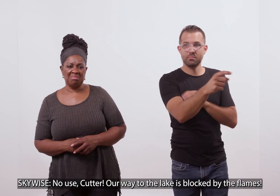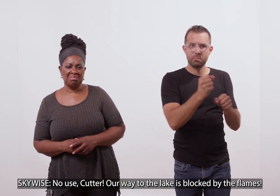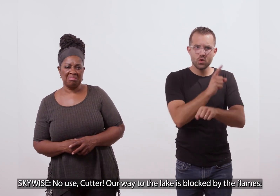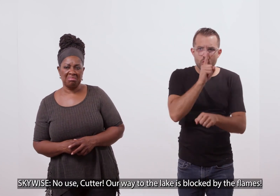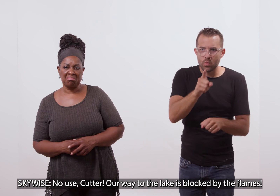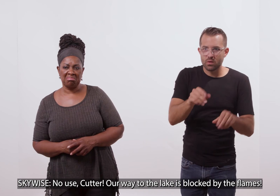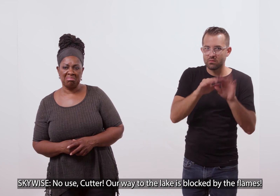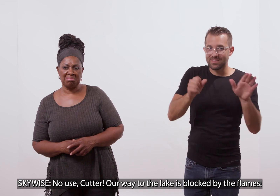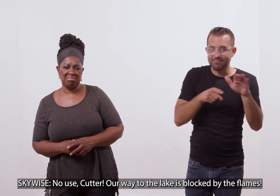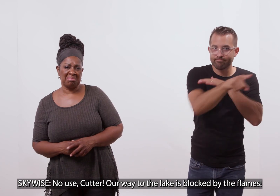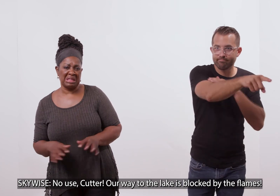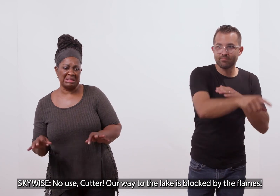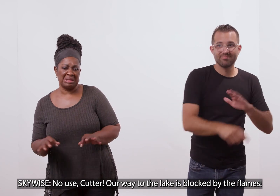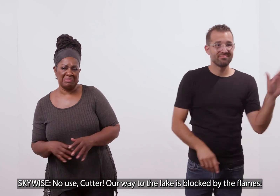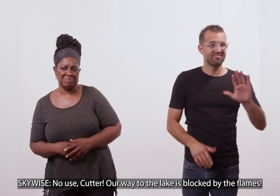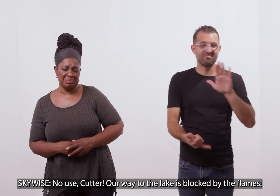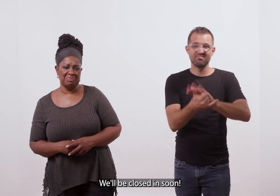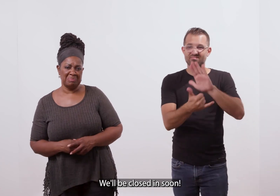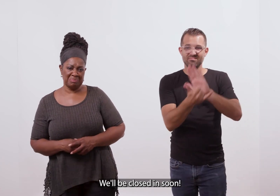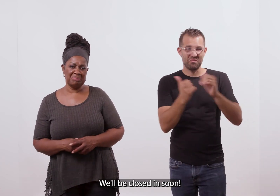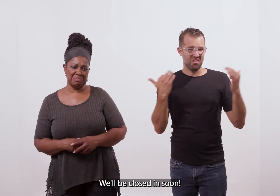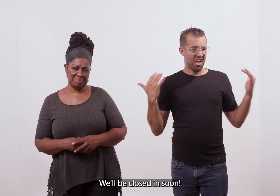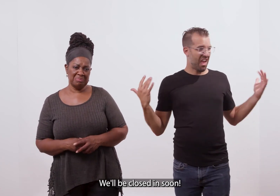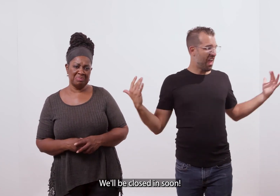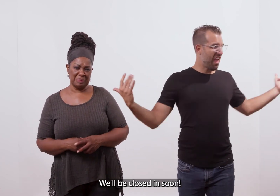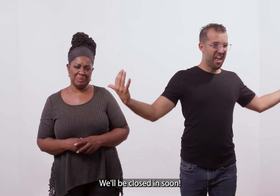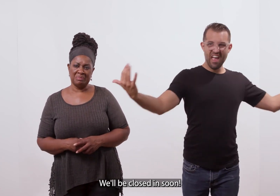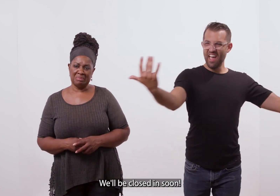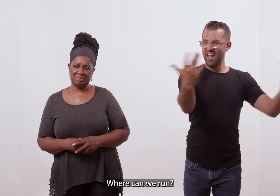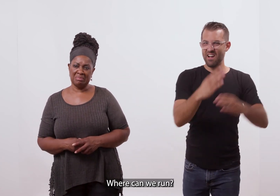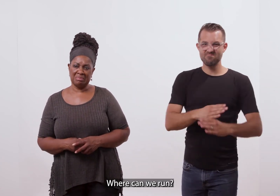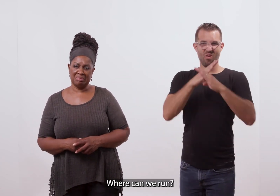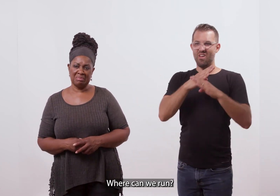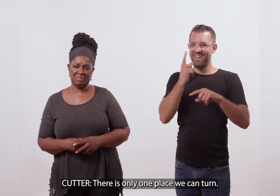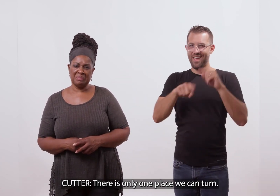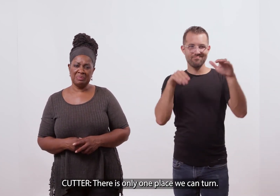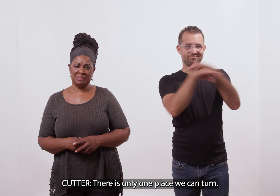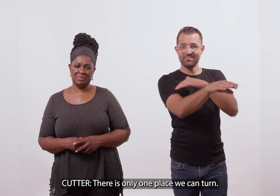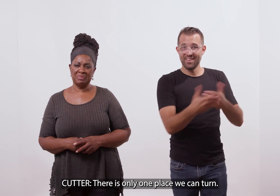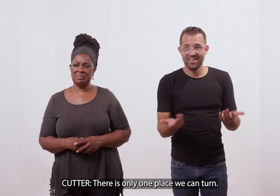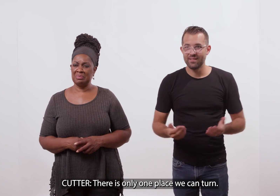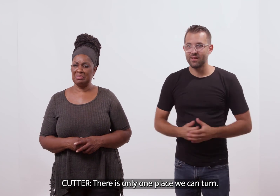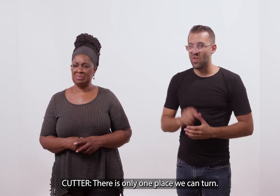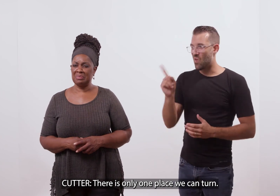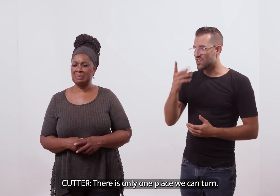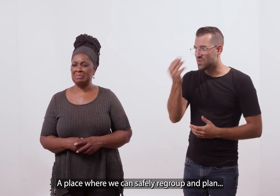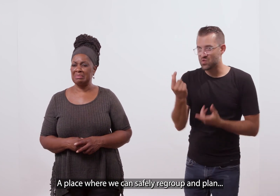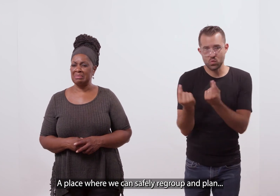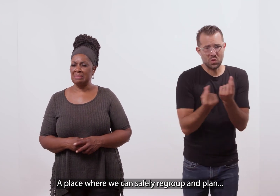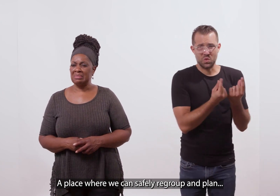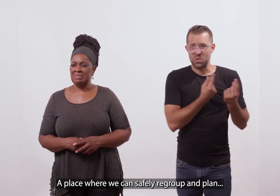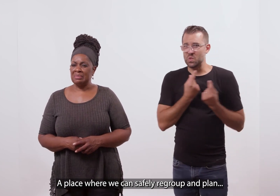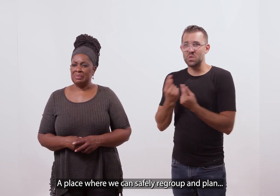lake is blocked by the flames. We'll be closed in soon. Where can we run? There's only one place we can turn. A place